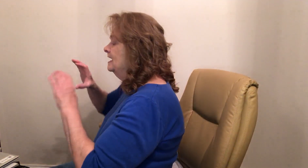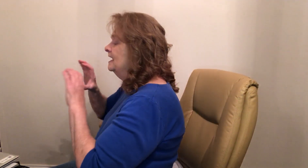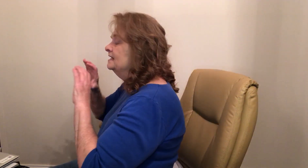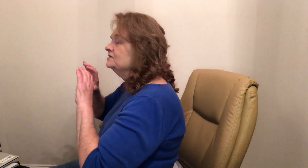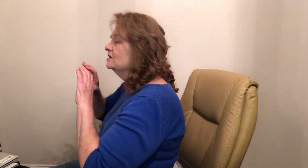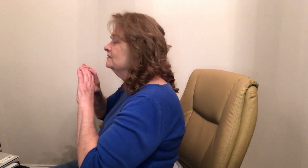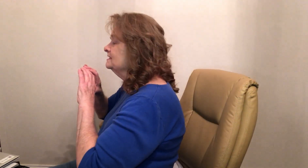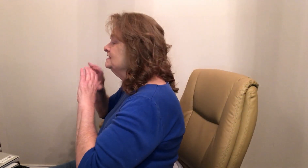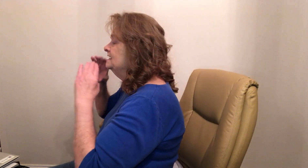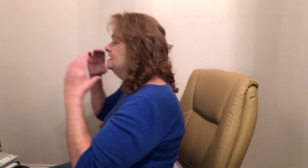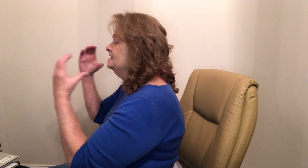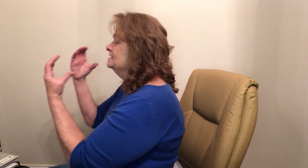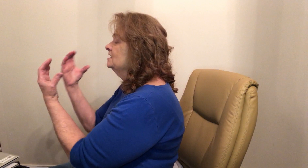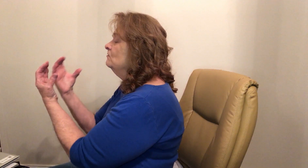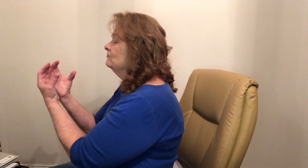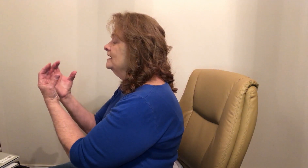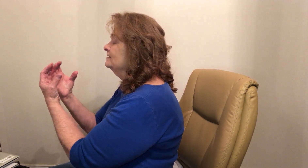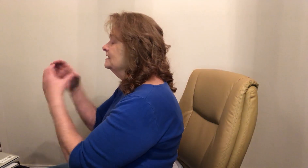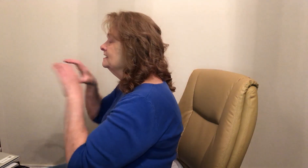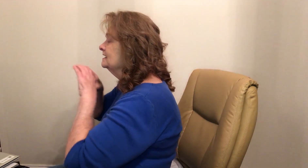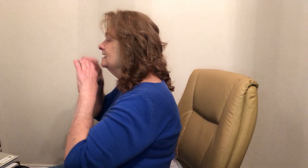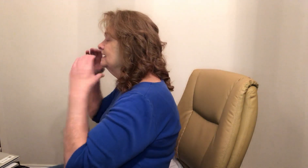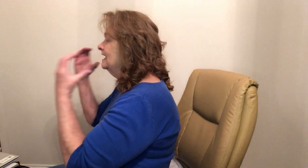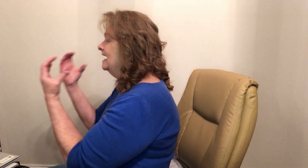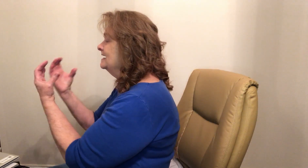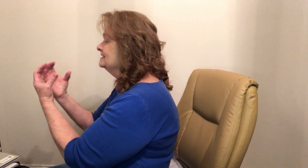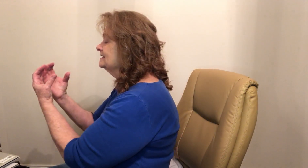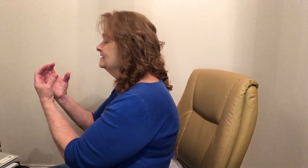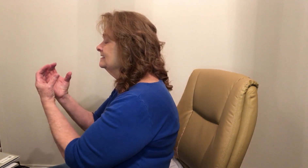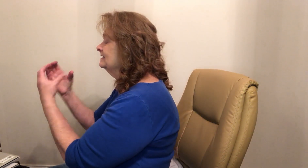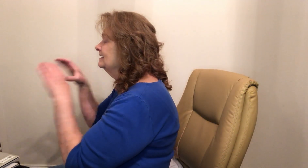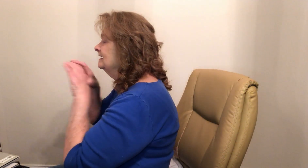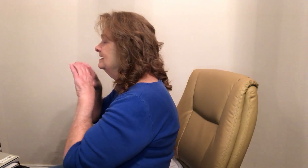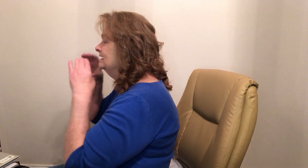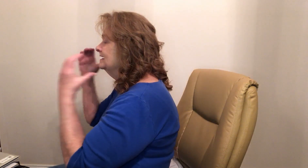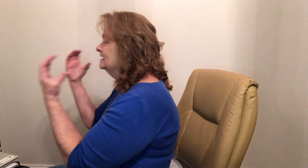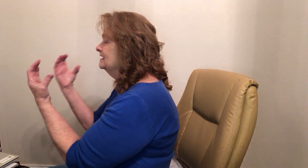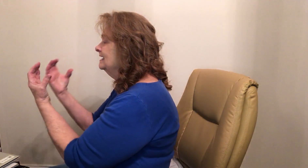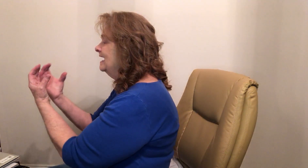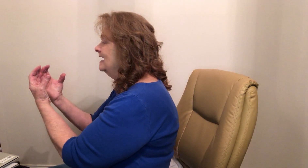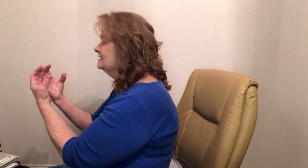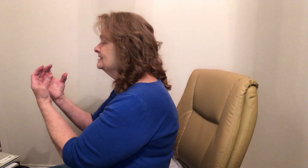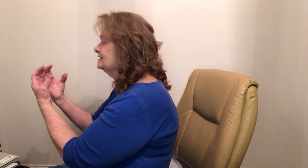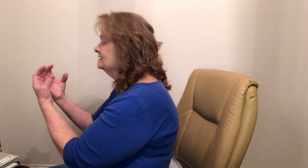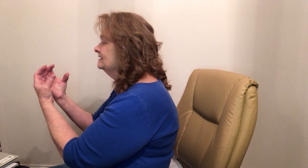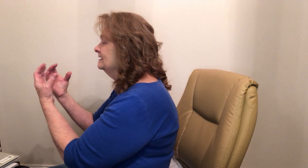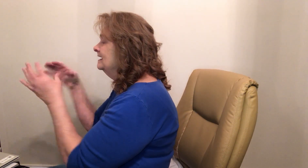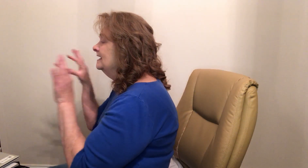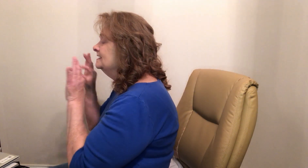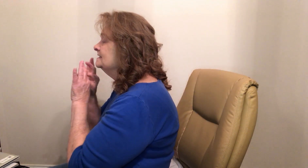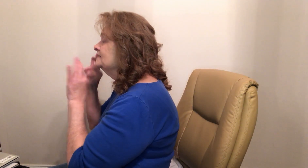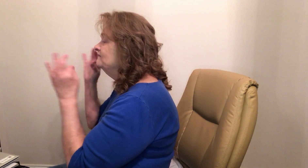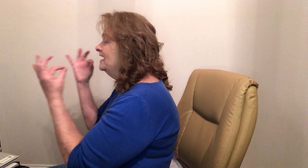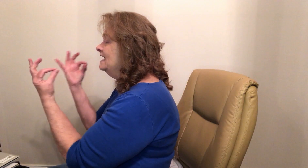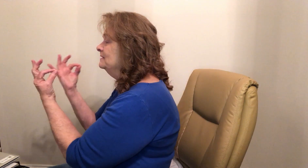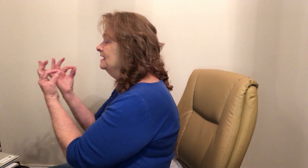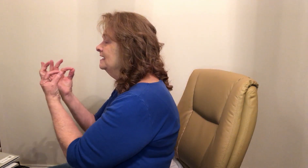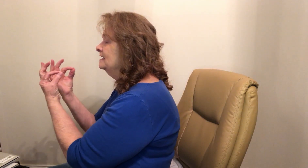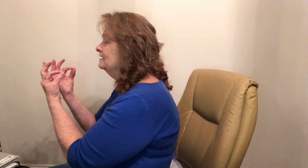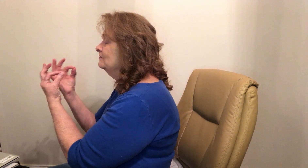and start with the C's and go around it. Class. Class. This is family with